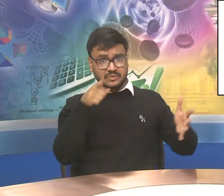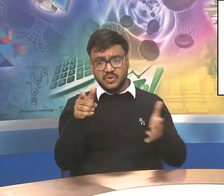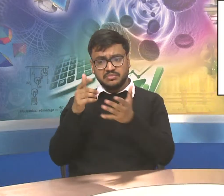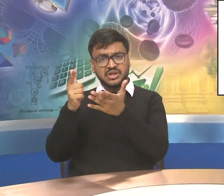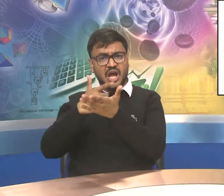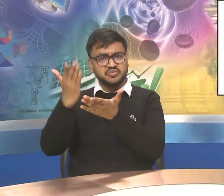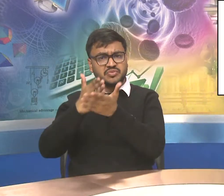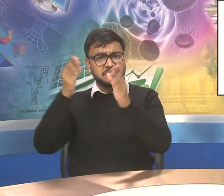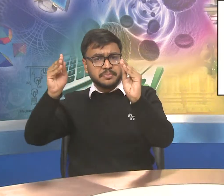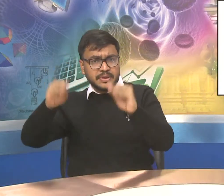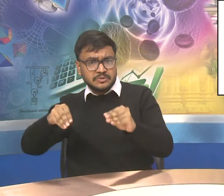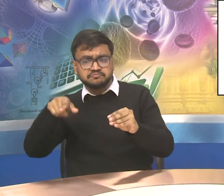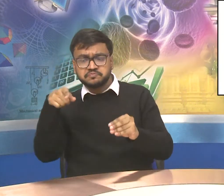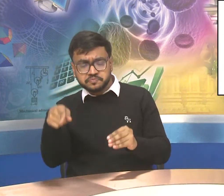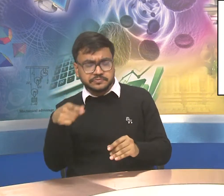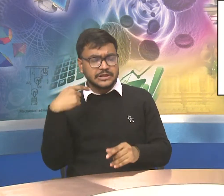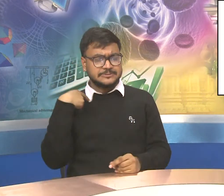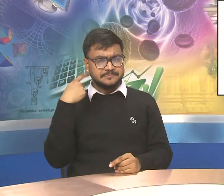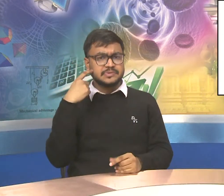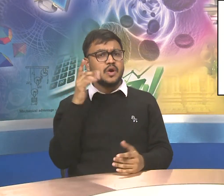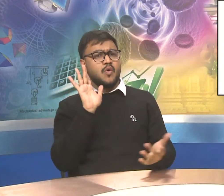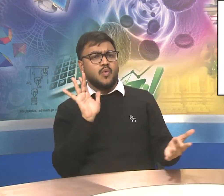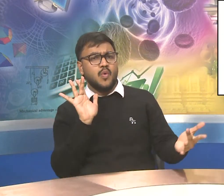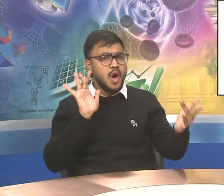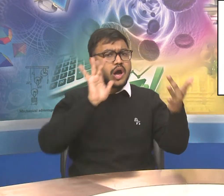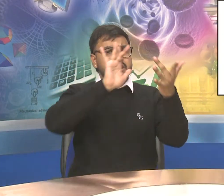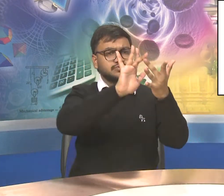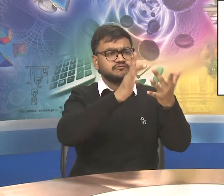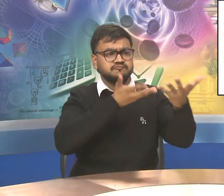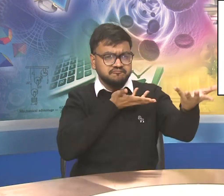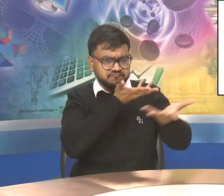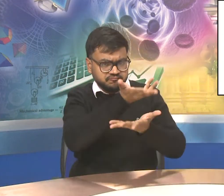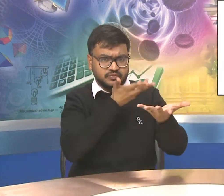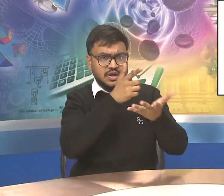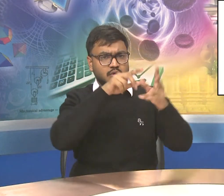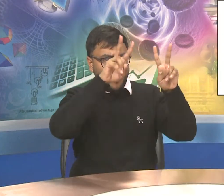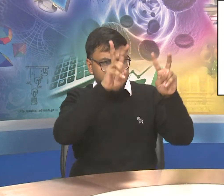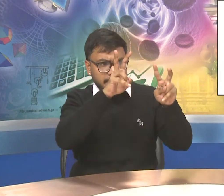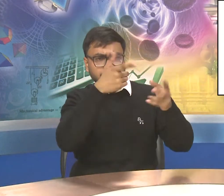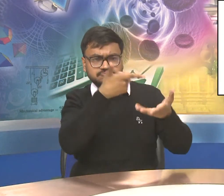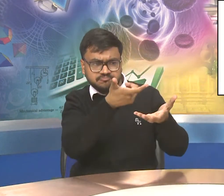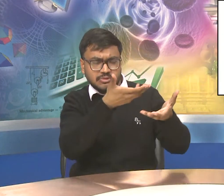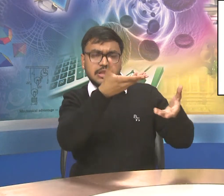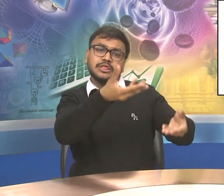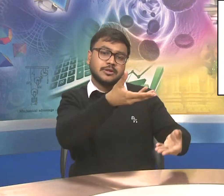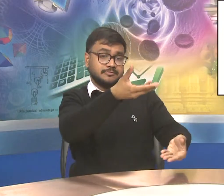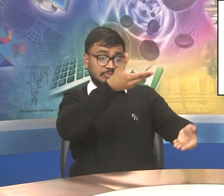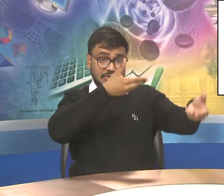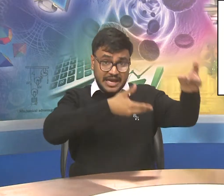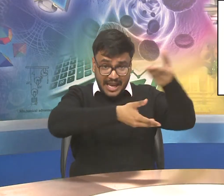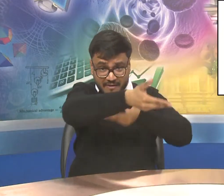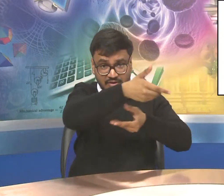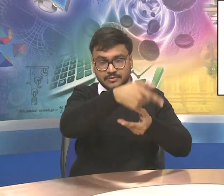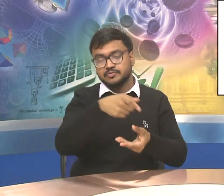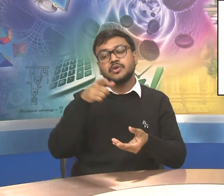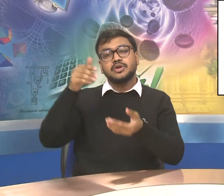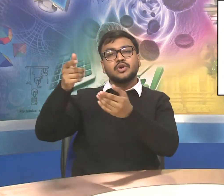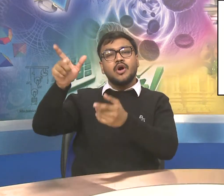So, library users usually have an agreement with each other libraries